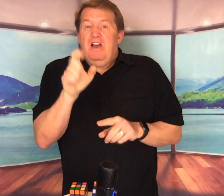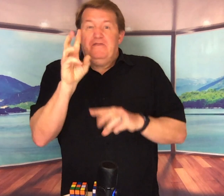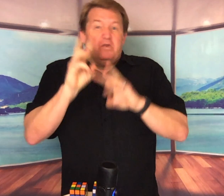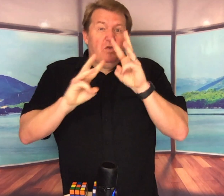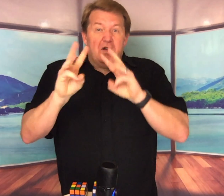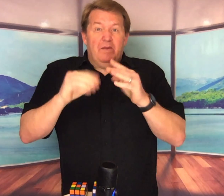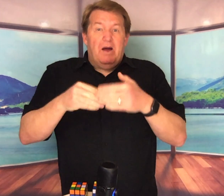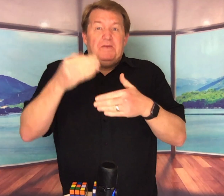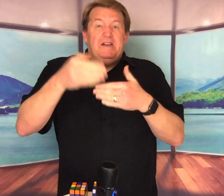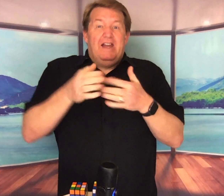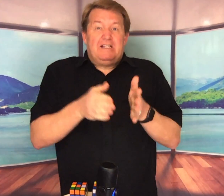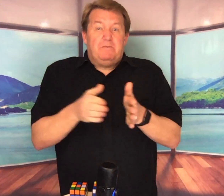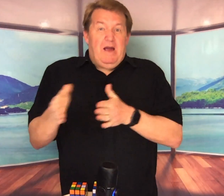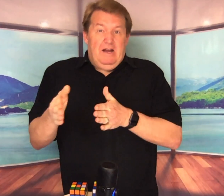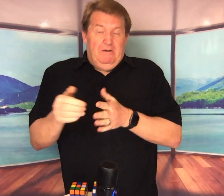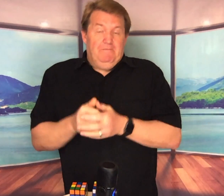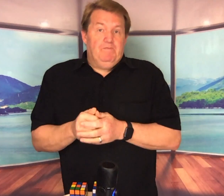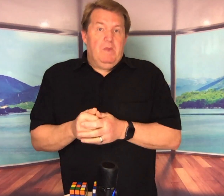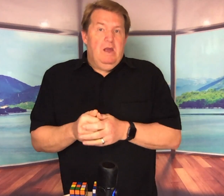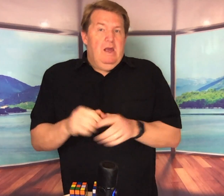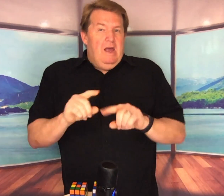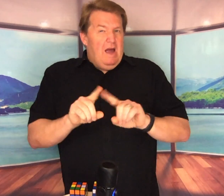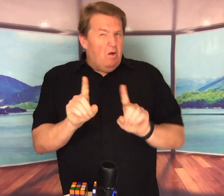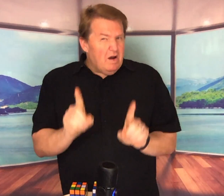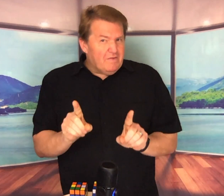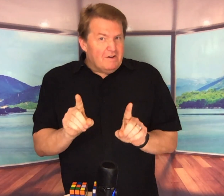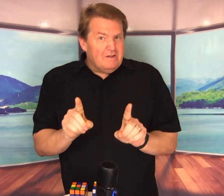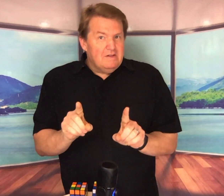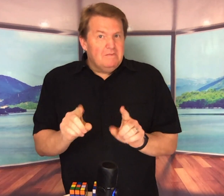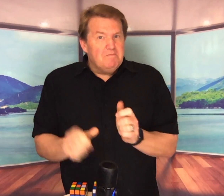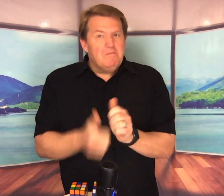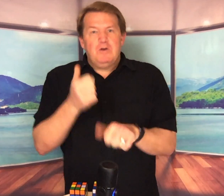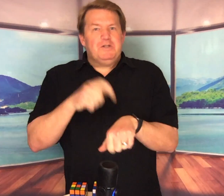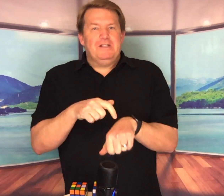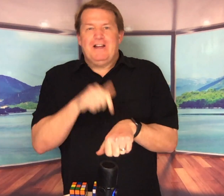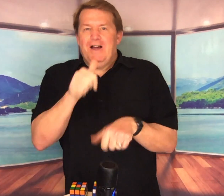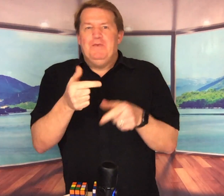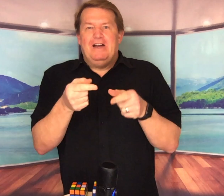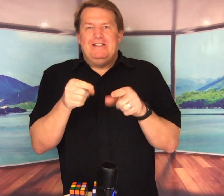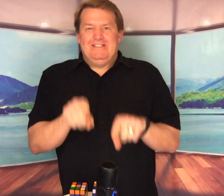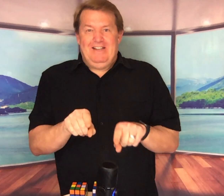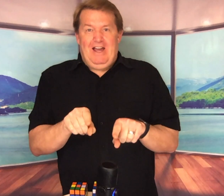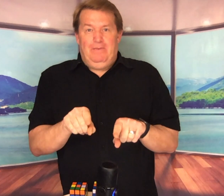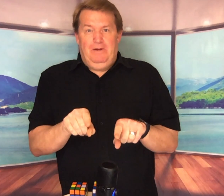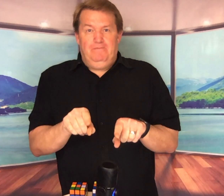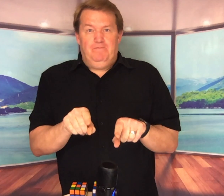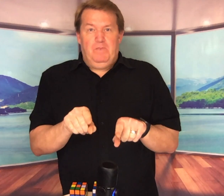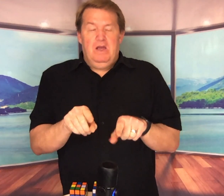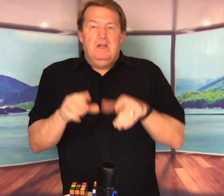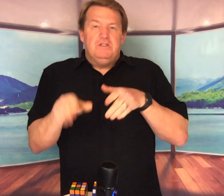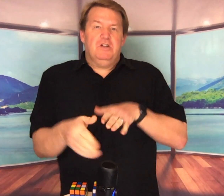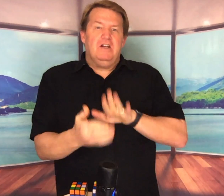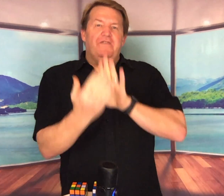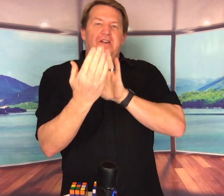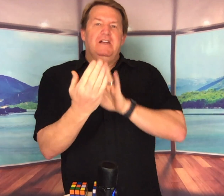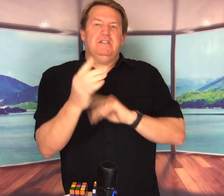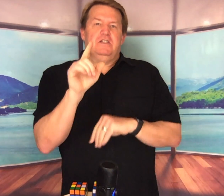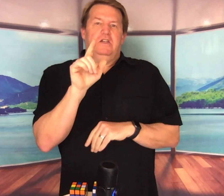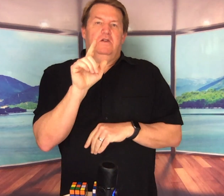to worry about the next pattern. However, most of the time that doesn't happen. So you're going to face